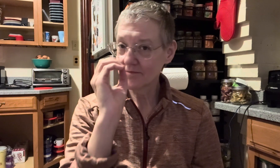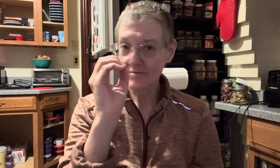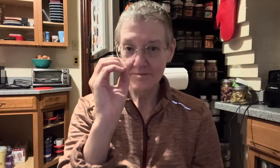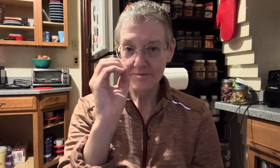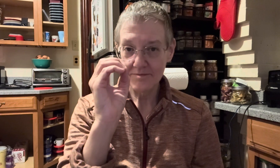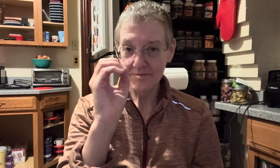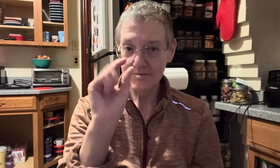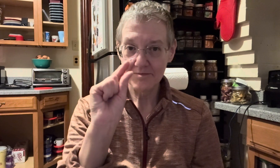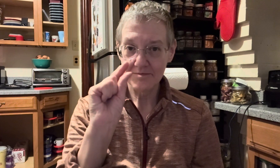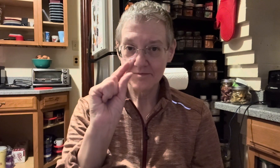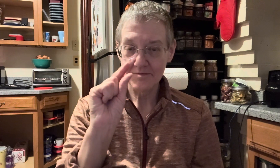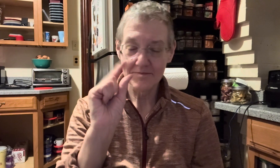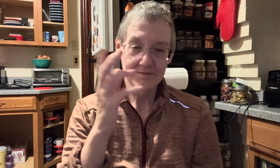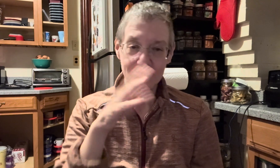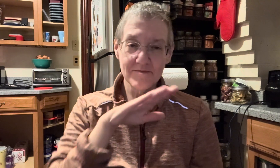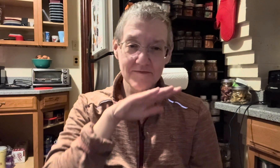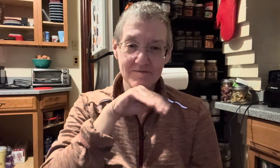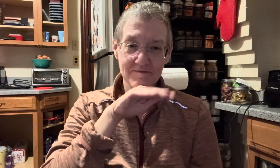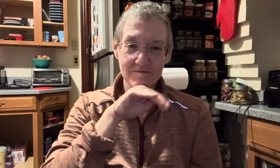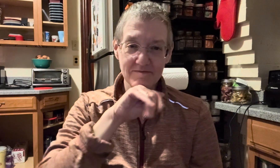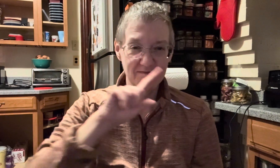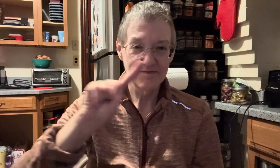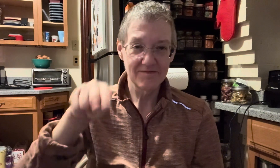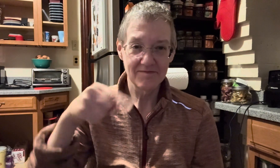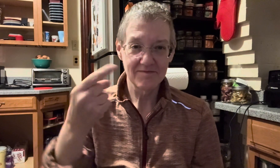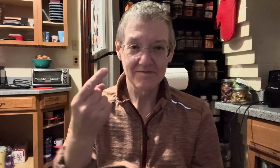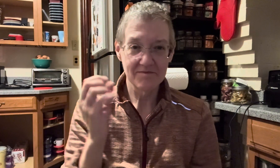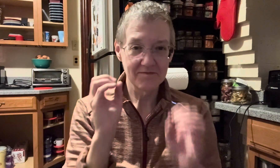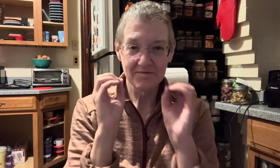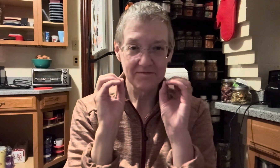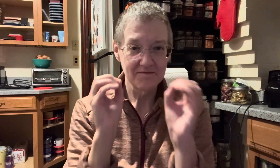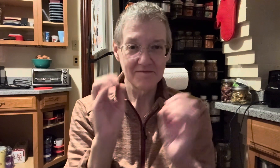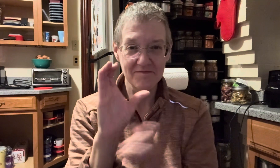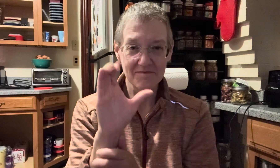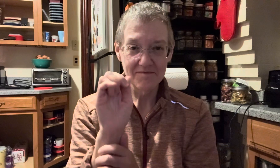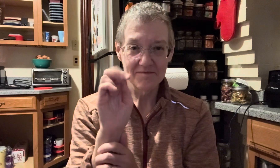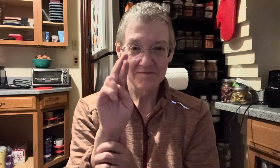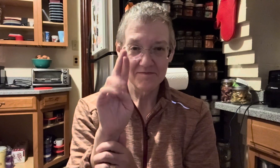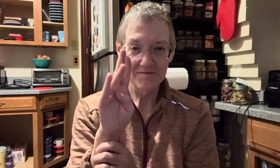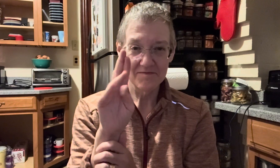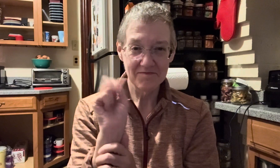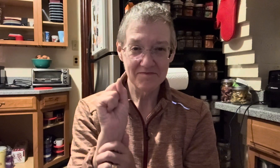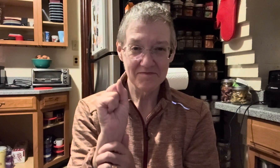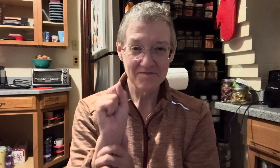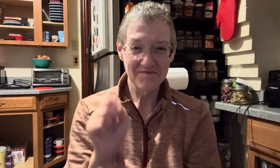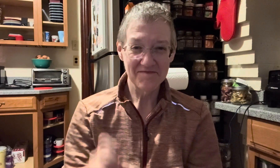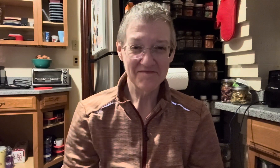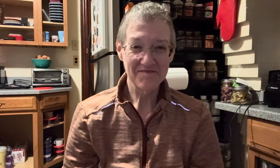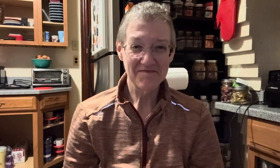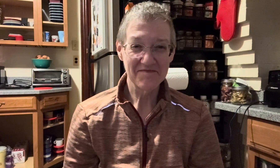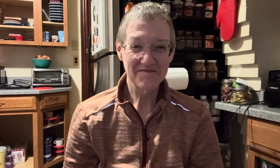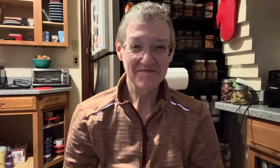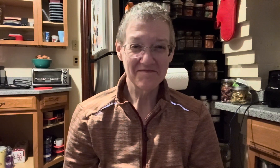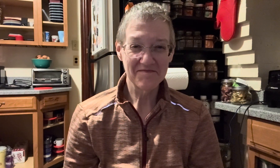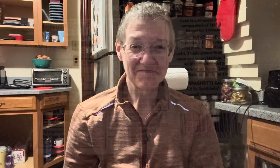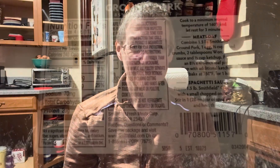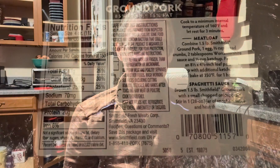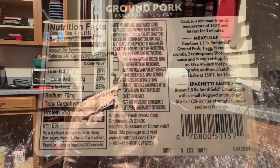There are no grams of carbs because it's only pork. There's no carbs in